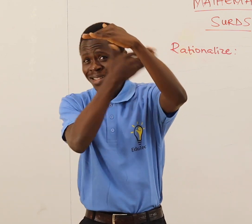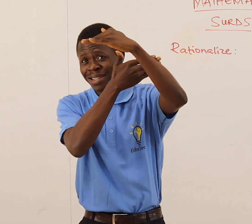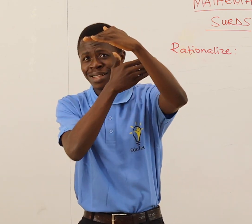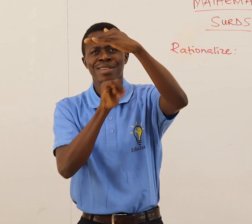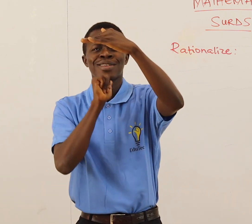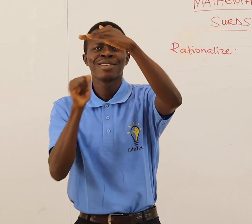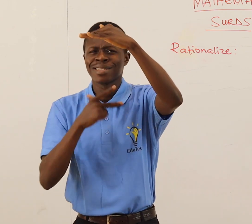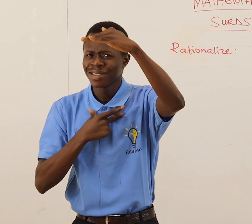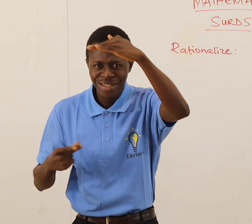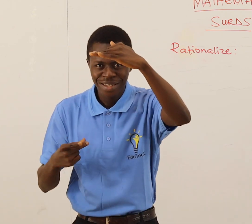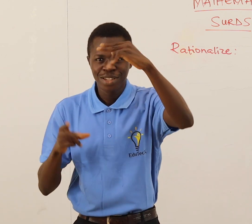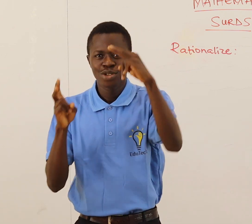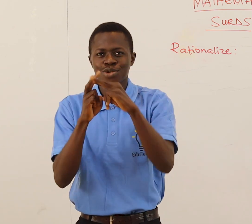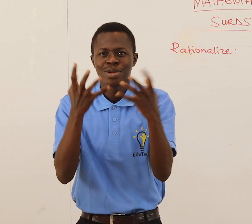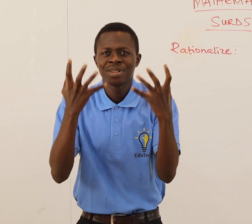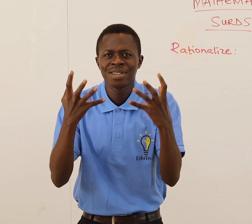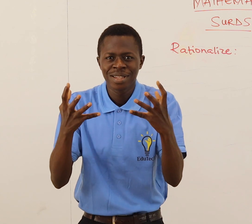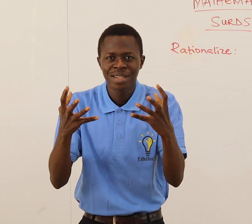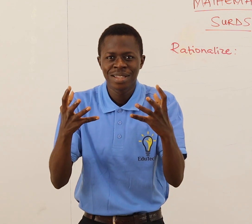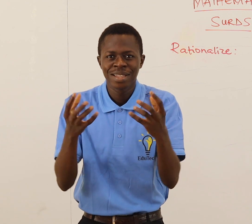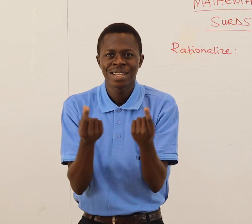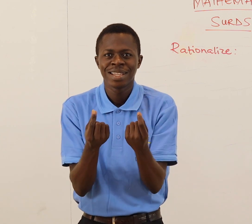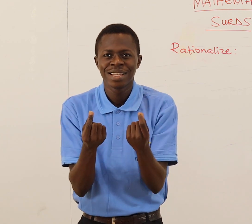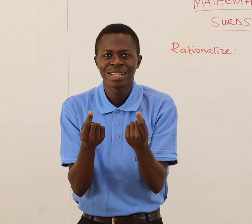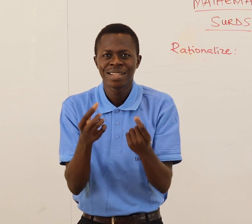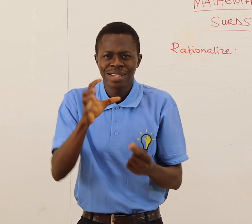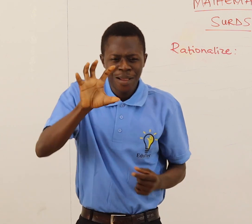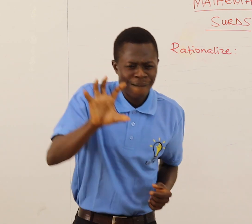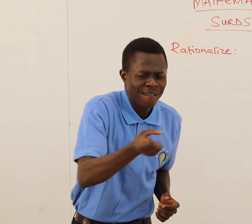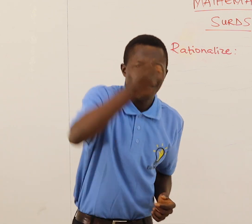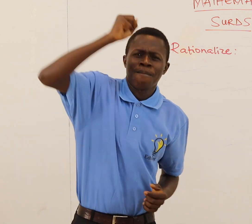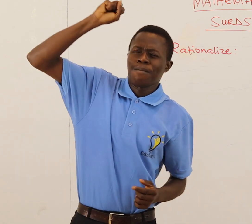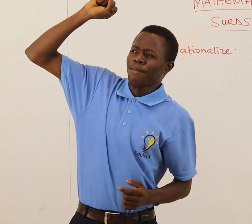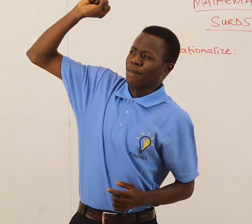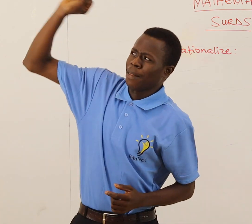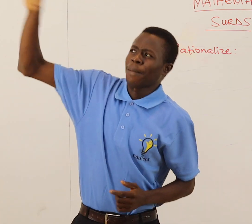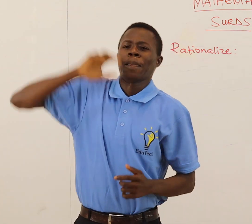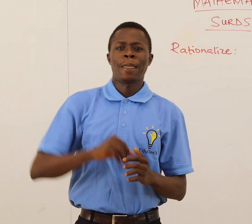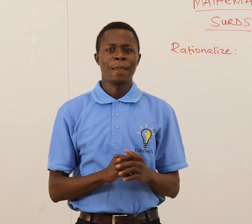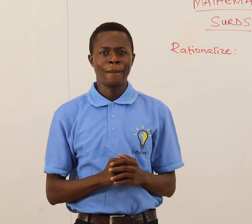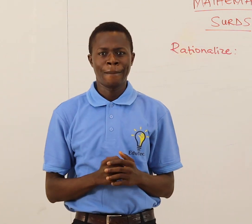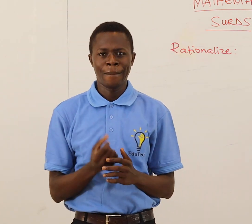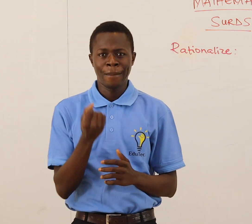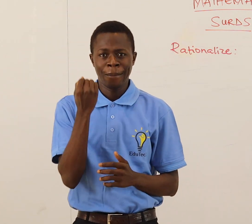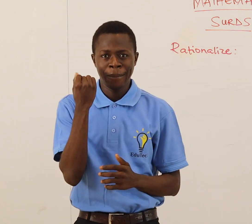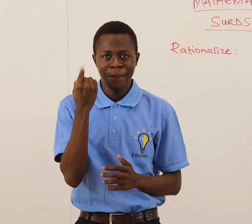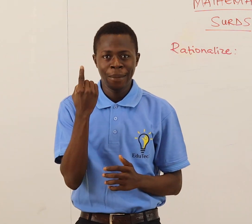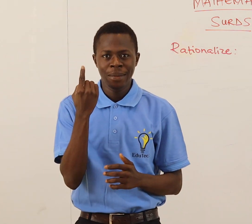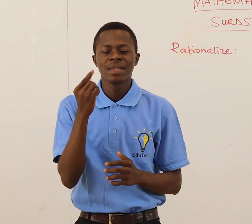So normally with rationalization, we do not like to see the denominator with the surd or the